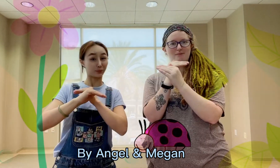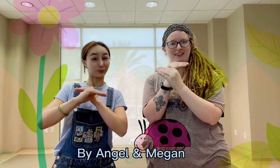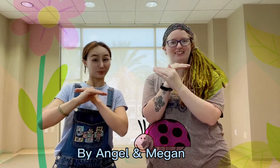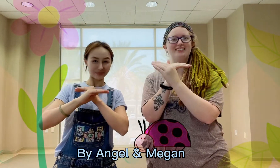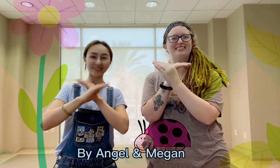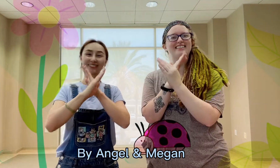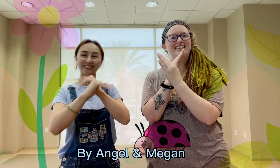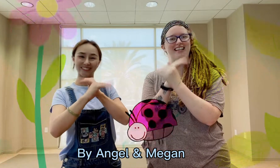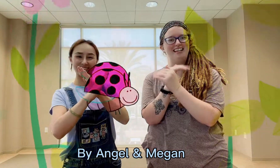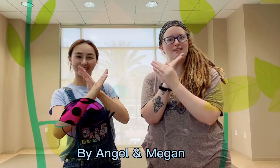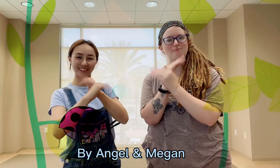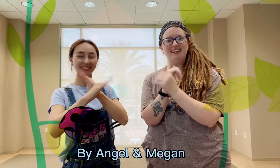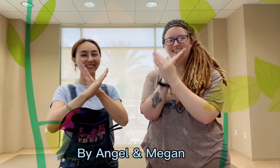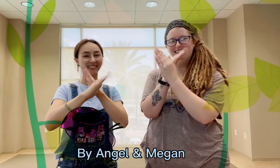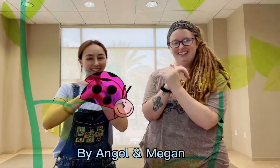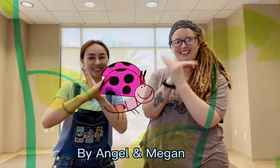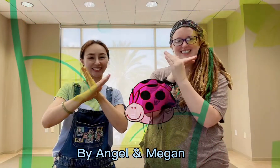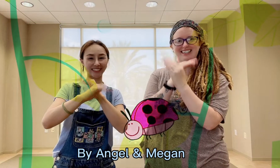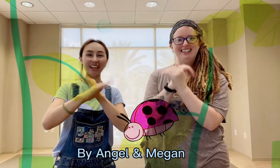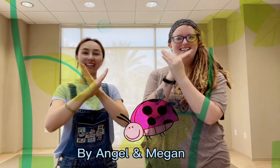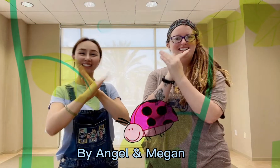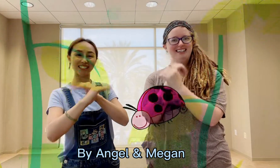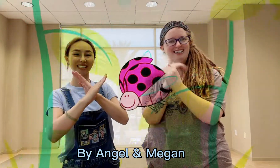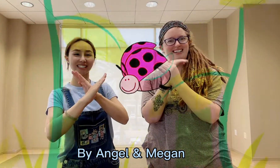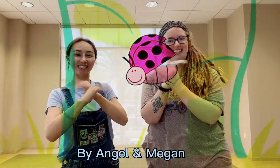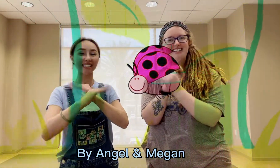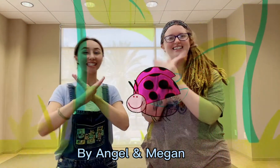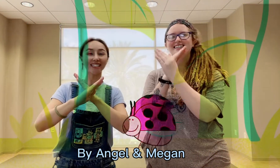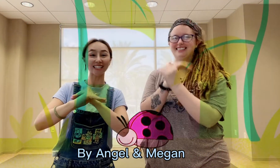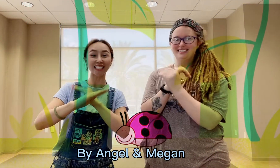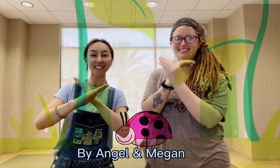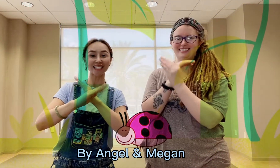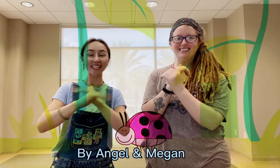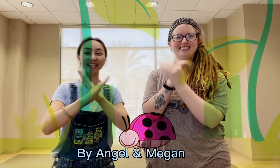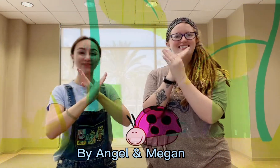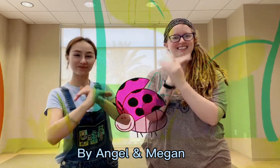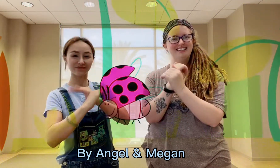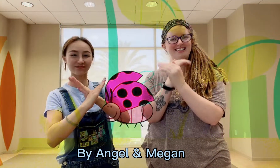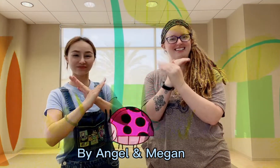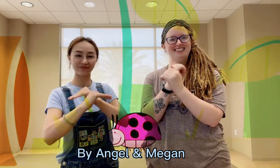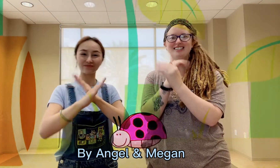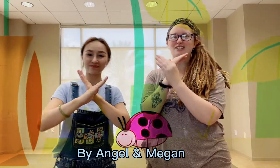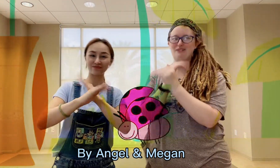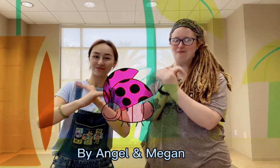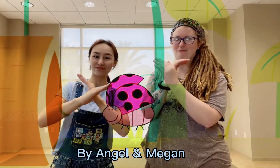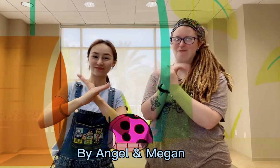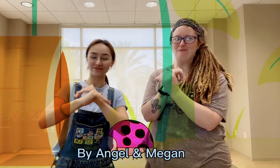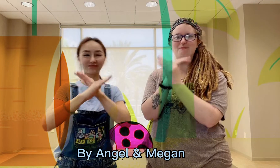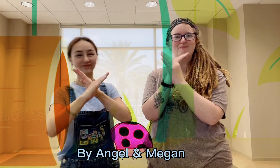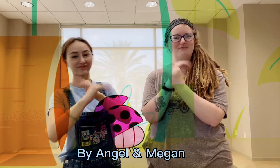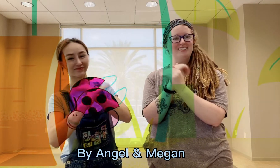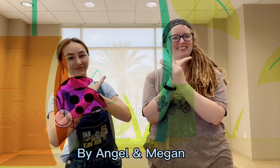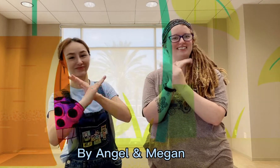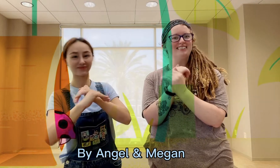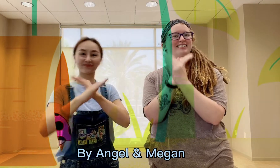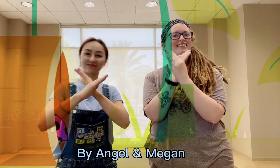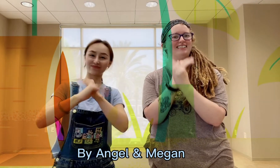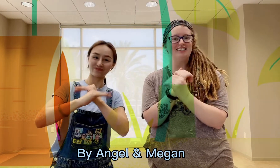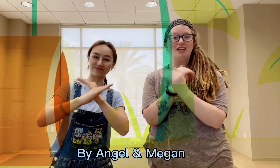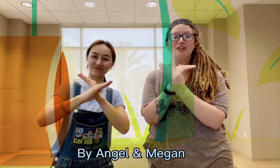Ladybug. Ladybug, ladybug, ladybug, ladybug, ladybug, ladybug. Good